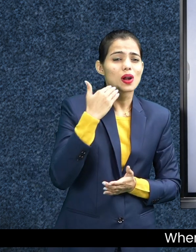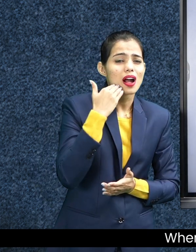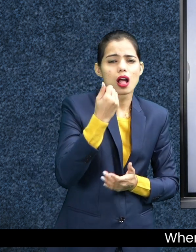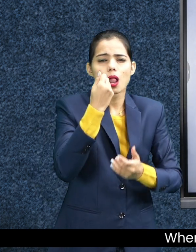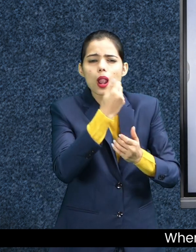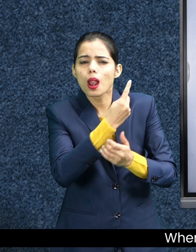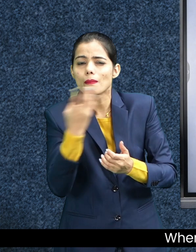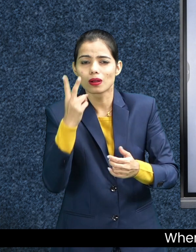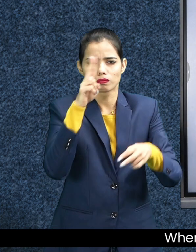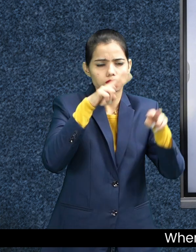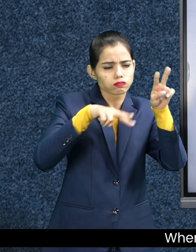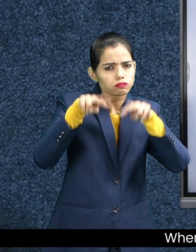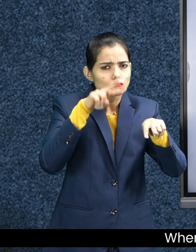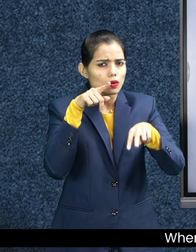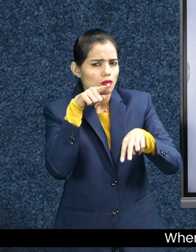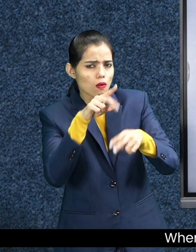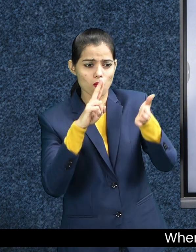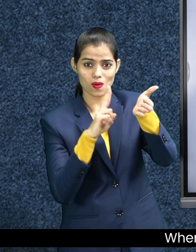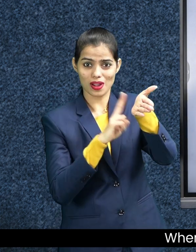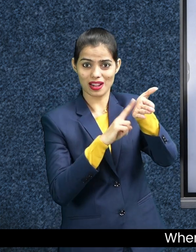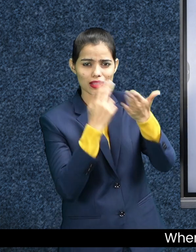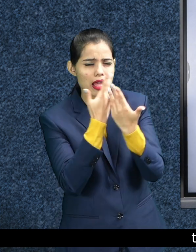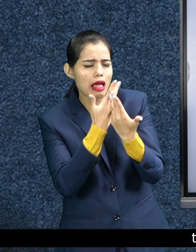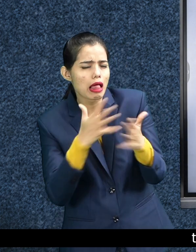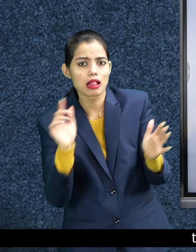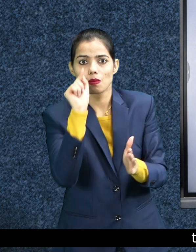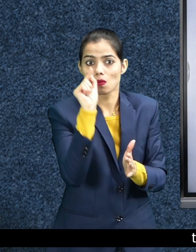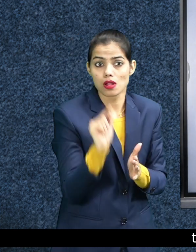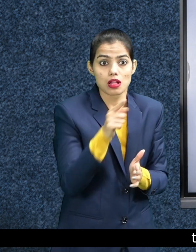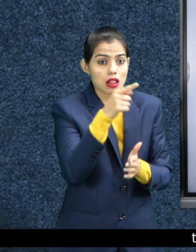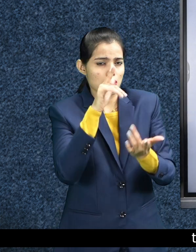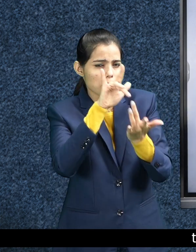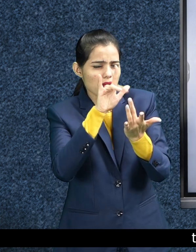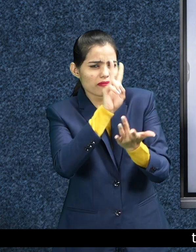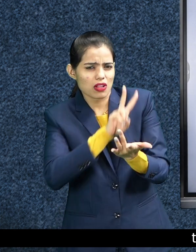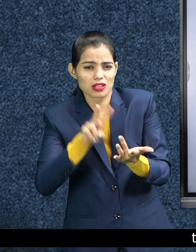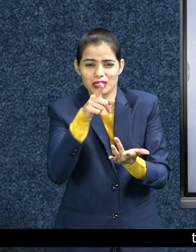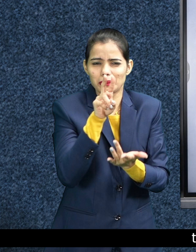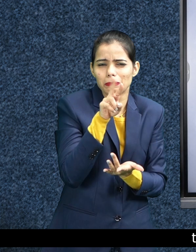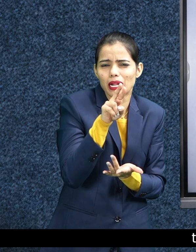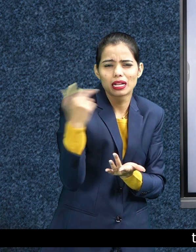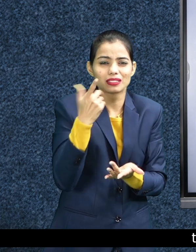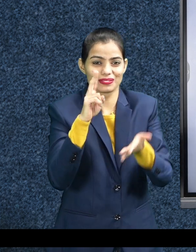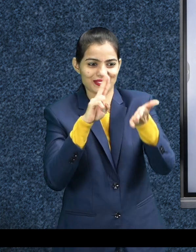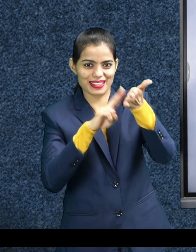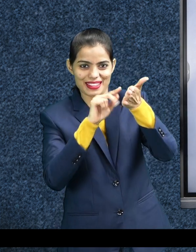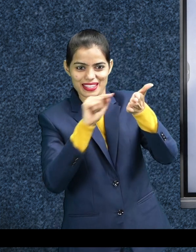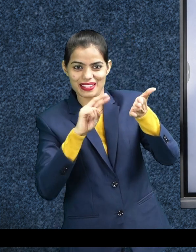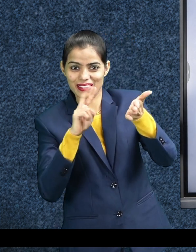When the number of observations n is even, the median is the mean of the n by 2th and the n plus